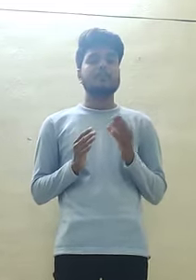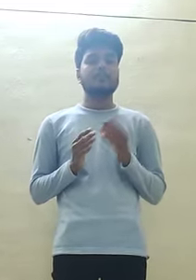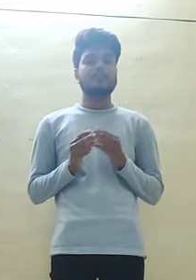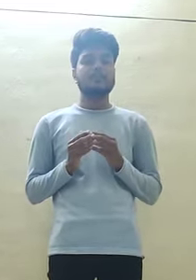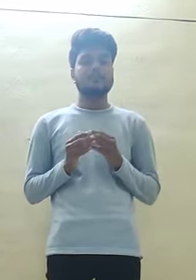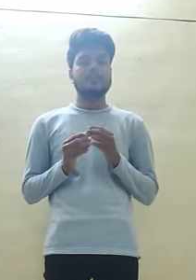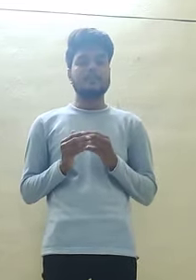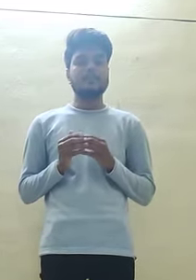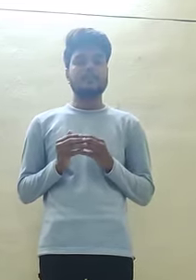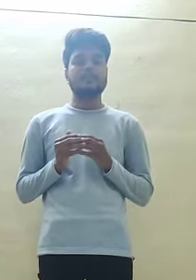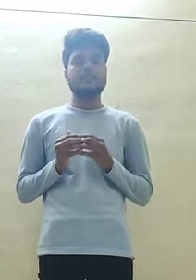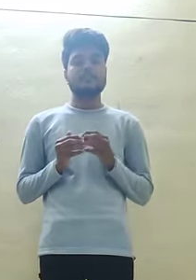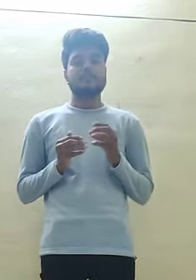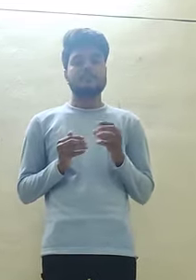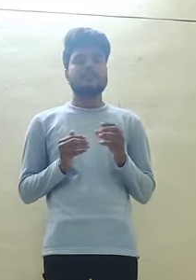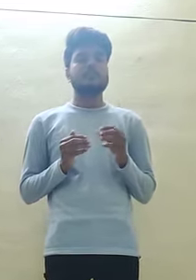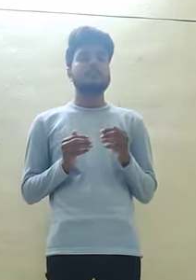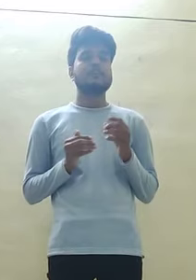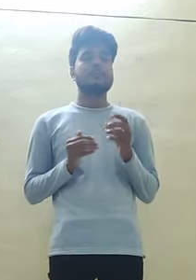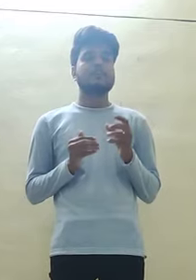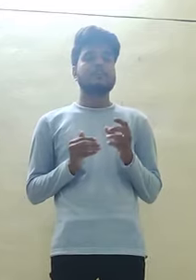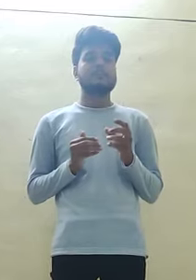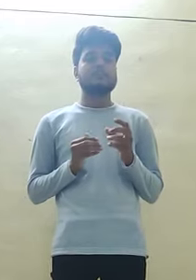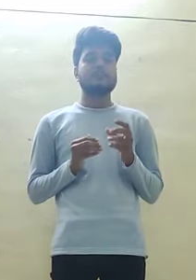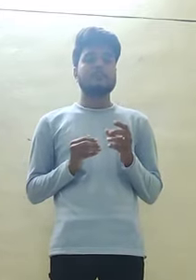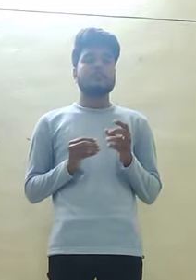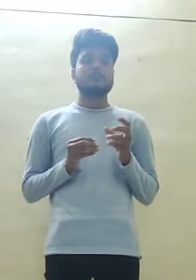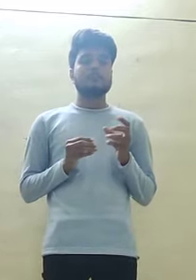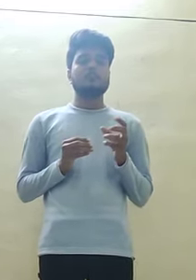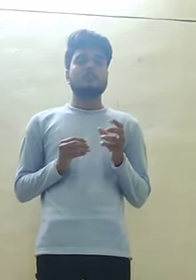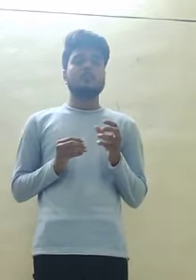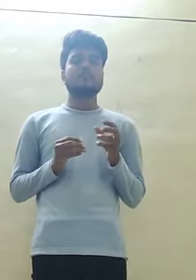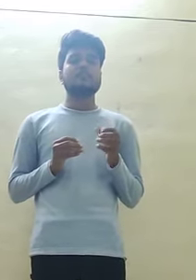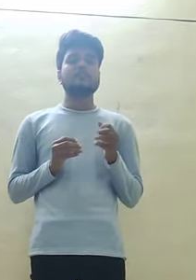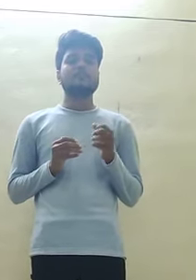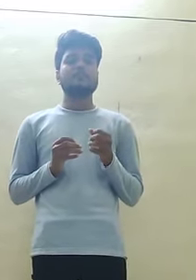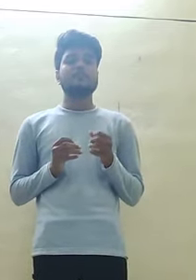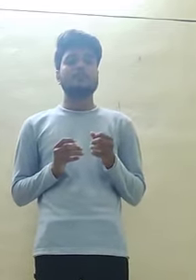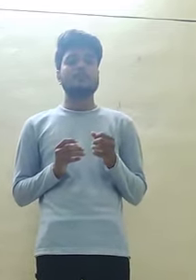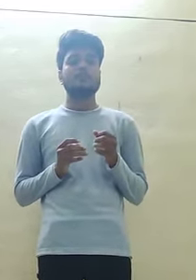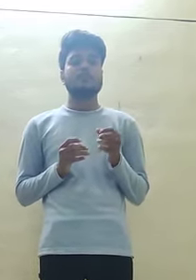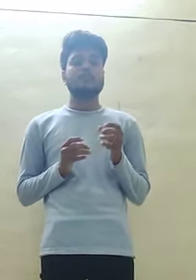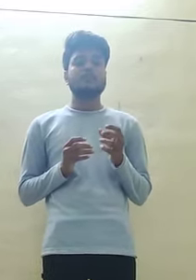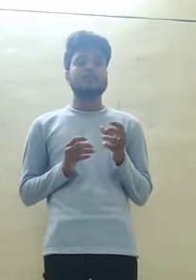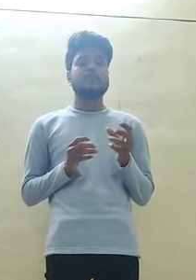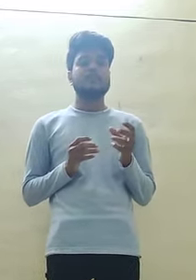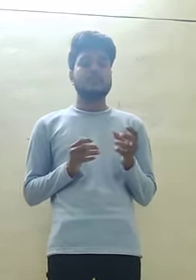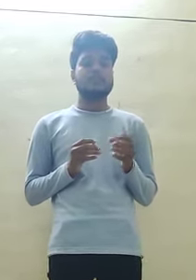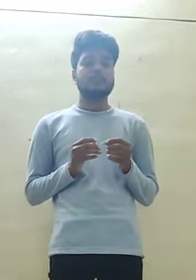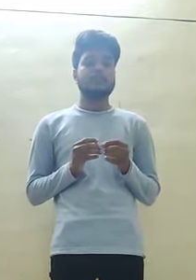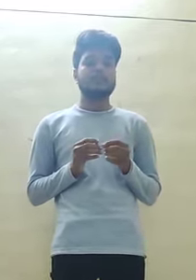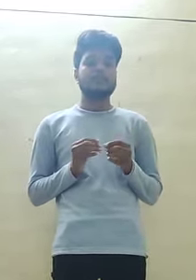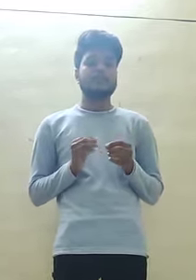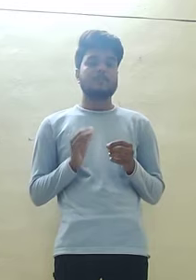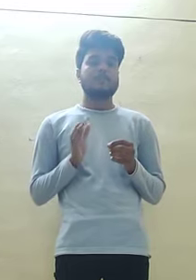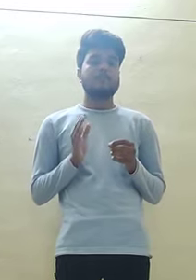one method interface using an expression. So it is very useful in collection library.